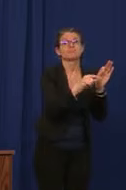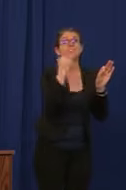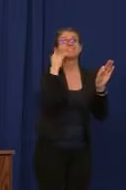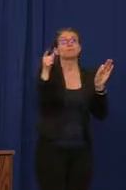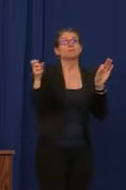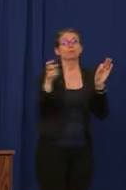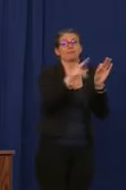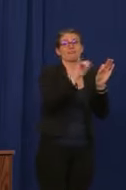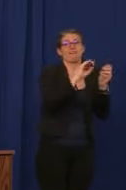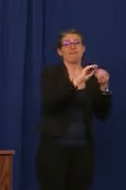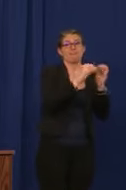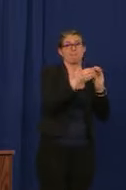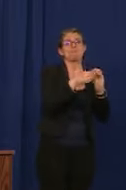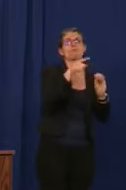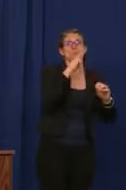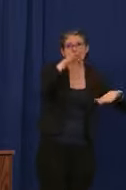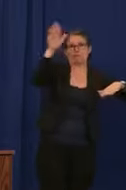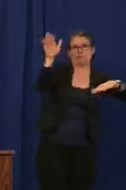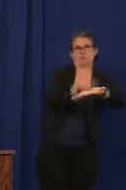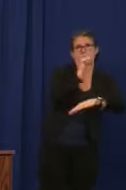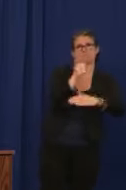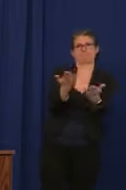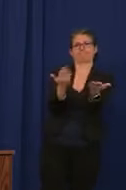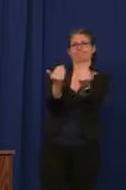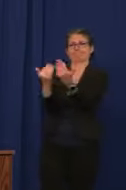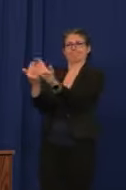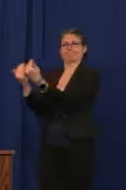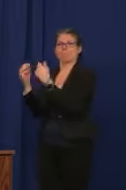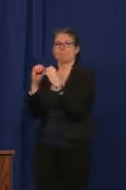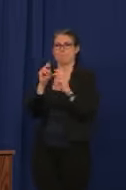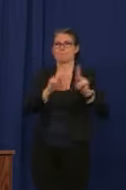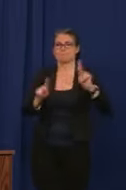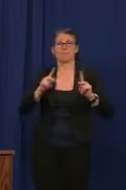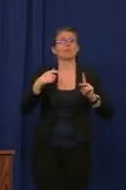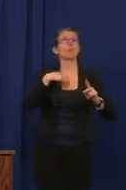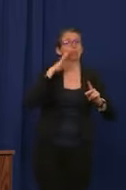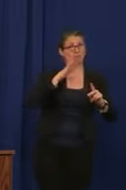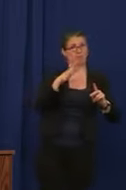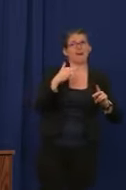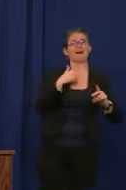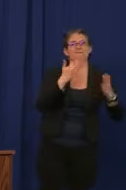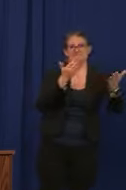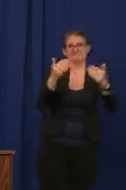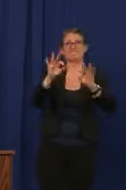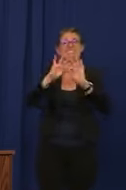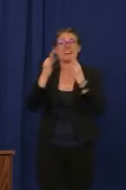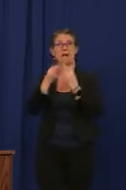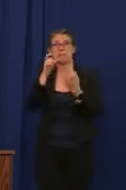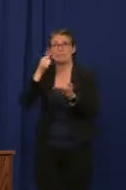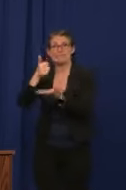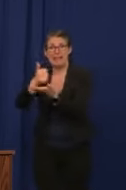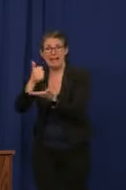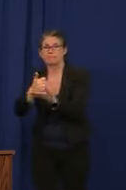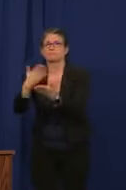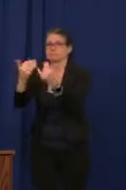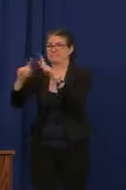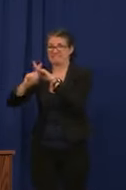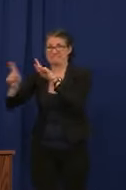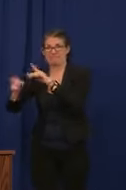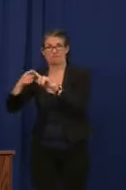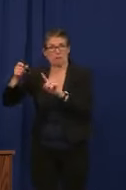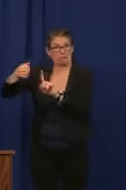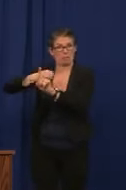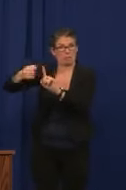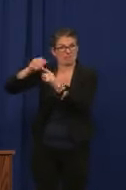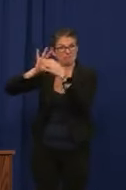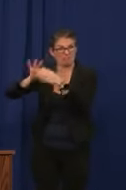around the state, and they're taking people in and families in who need to escape violence. That is always first and foremost on our